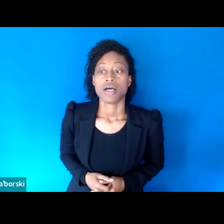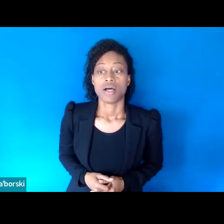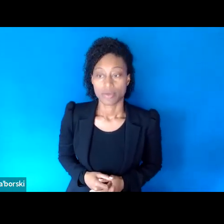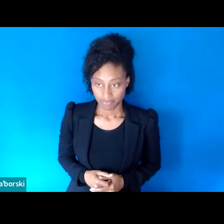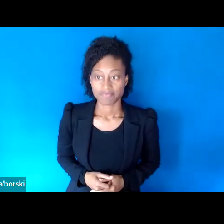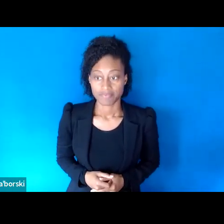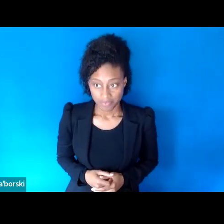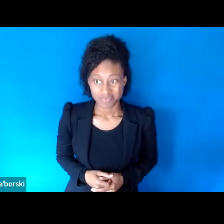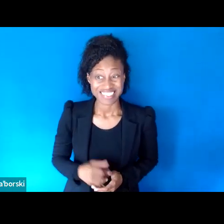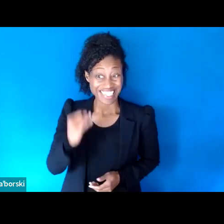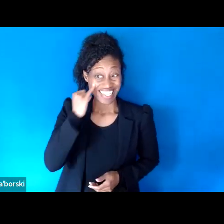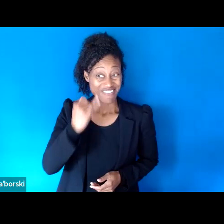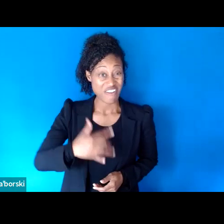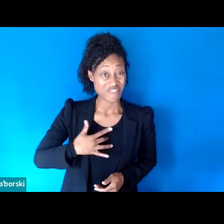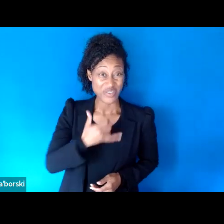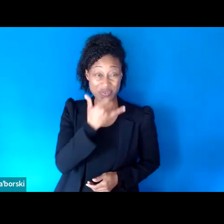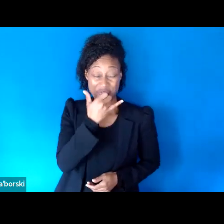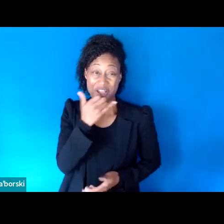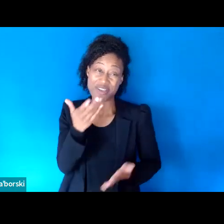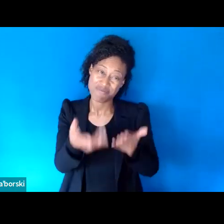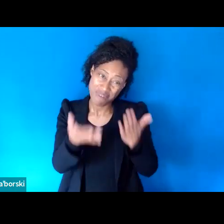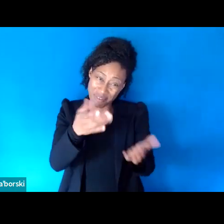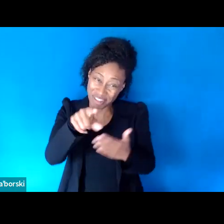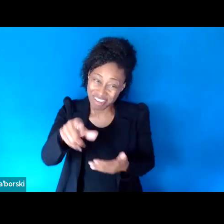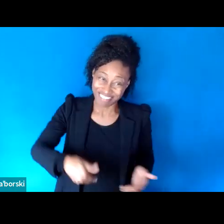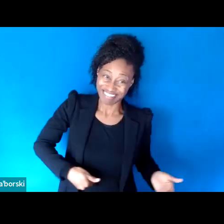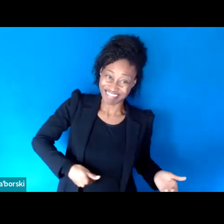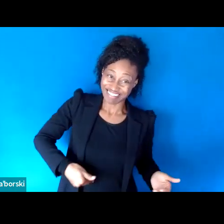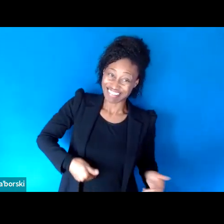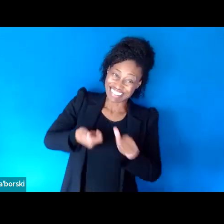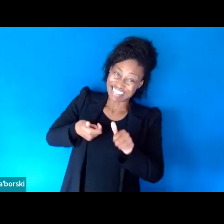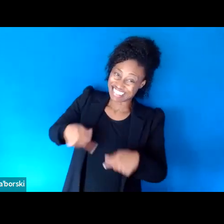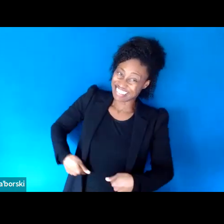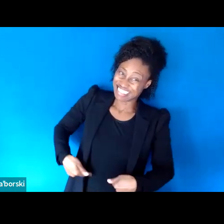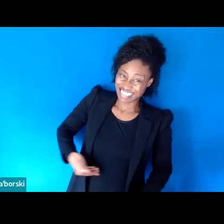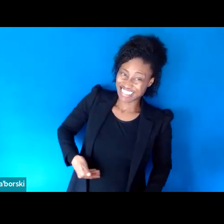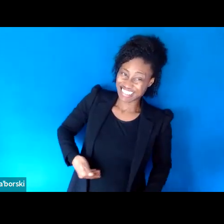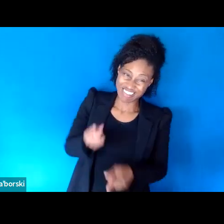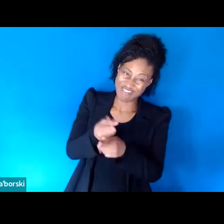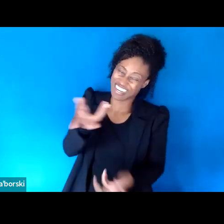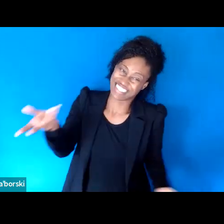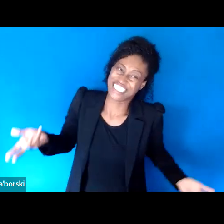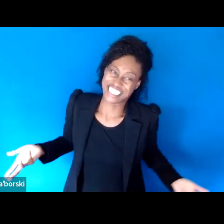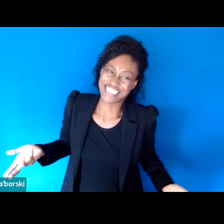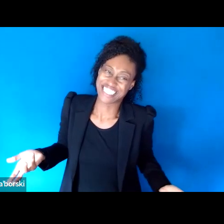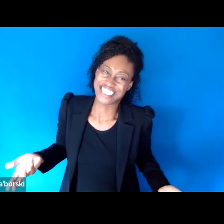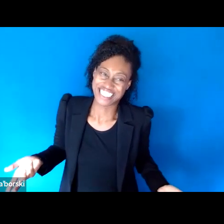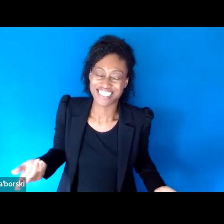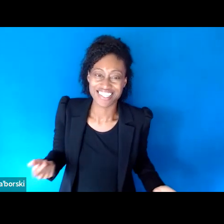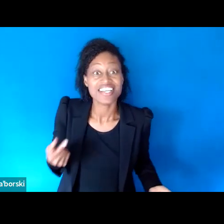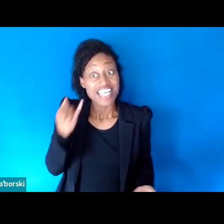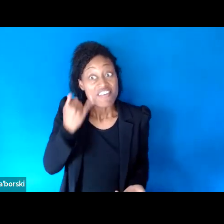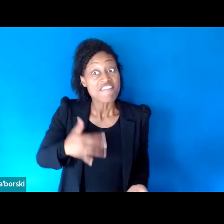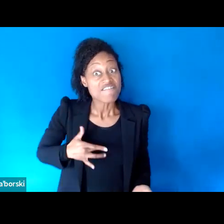if it feels wrong to you, then you are probably having the right feeling at that point, because